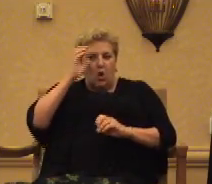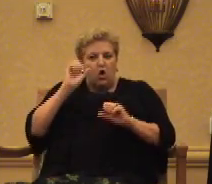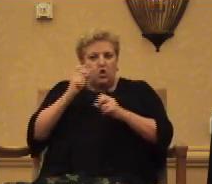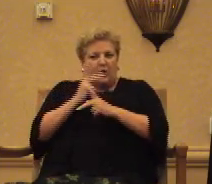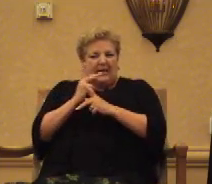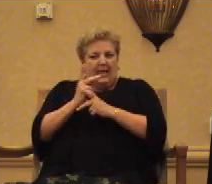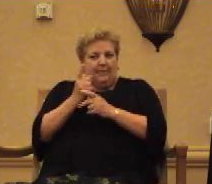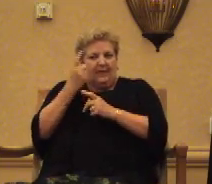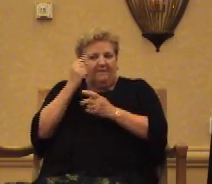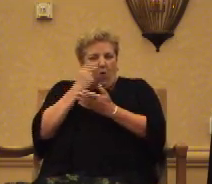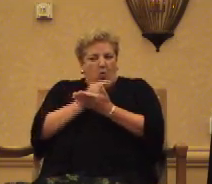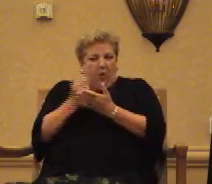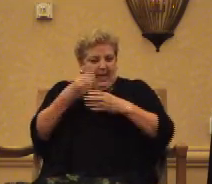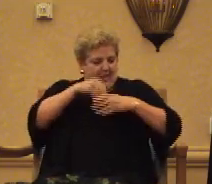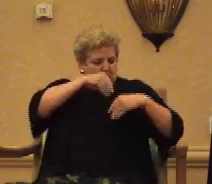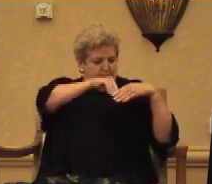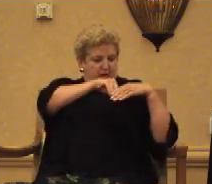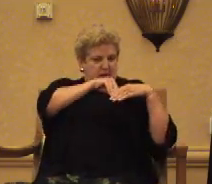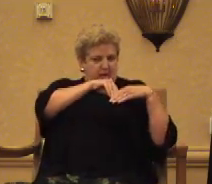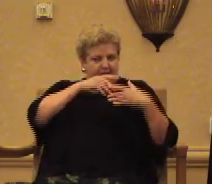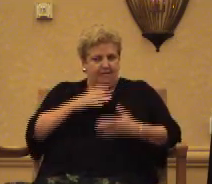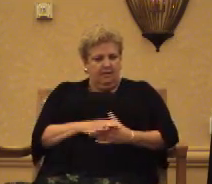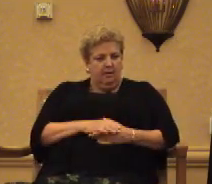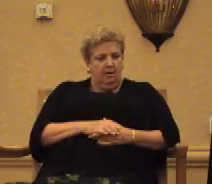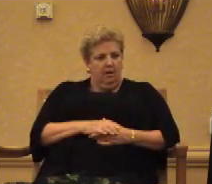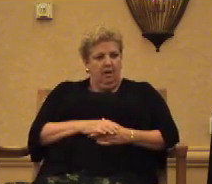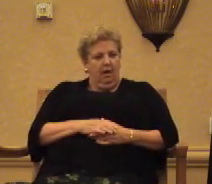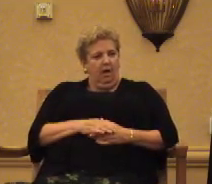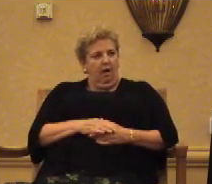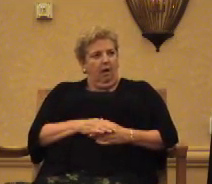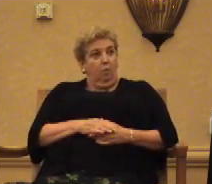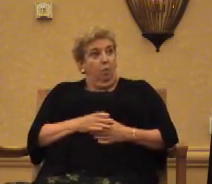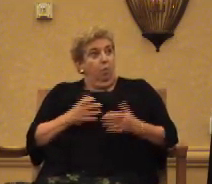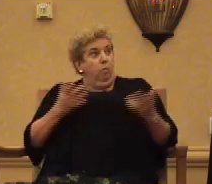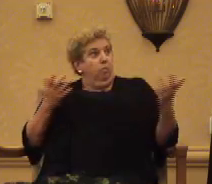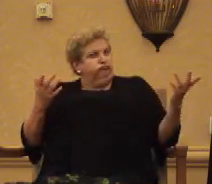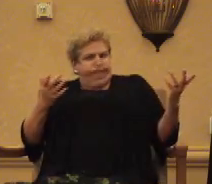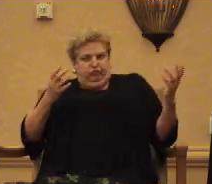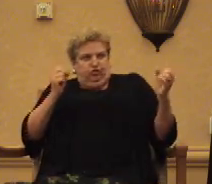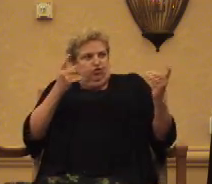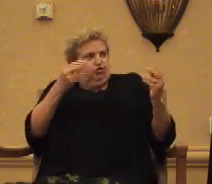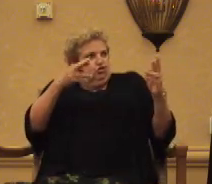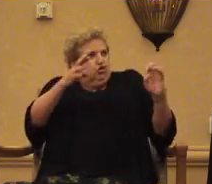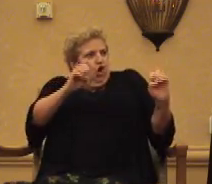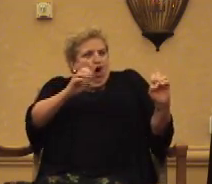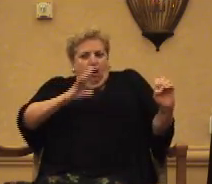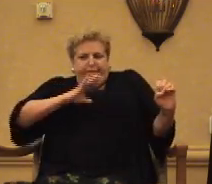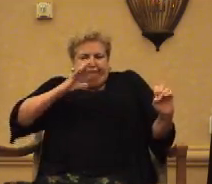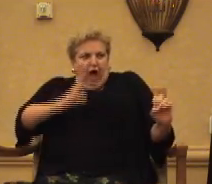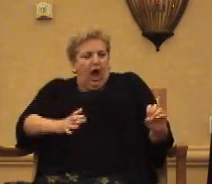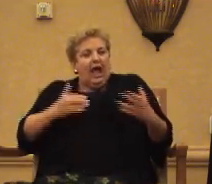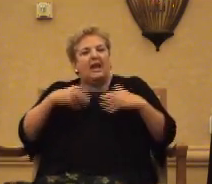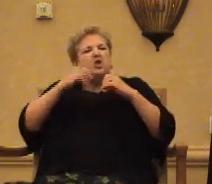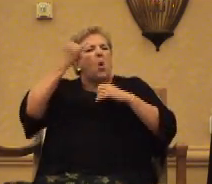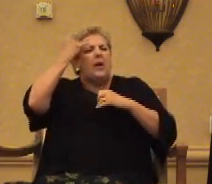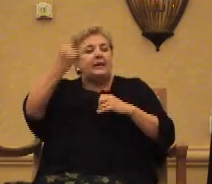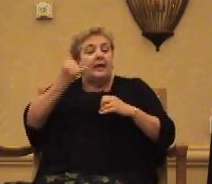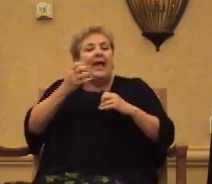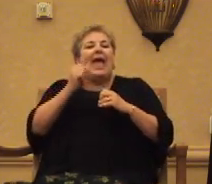you say to that? I don't know what he's talking about, but it's like, sign me up. And he introduced me to drugs, and I gotta tell you something,